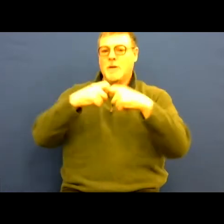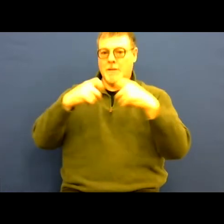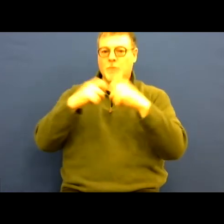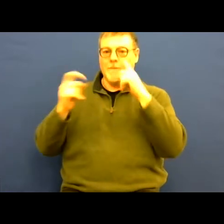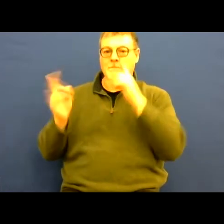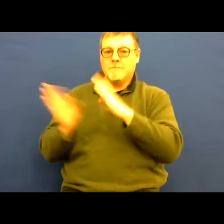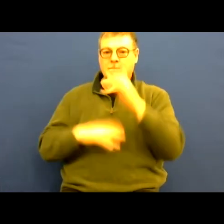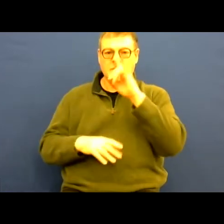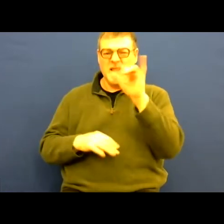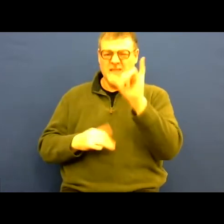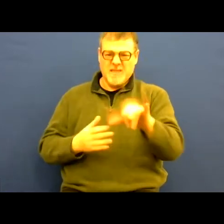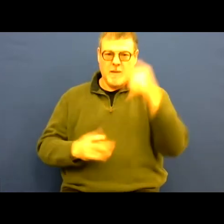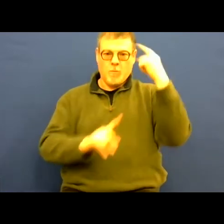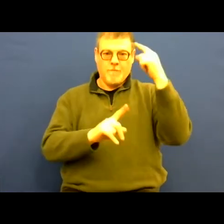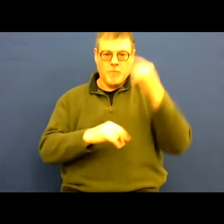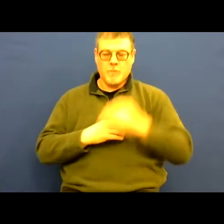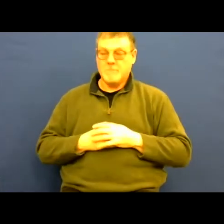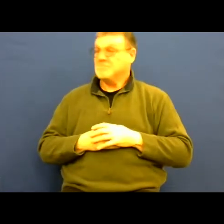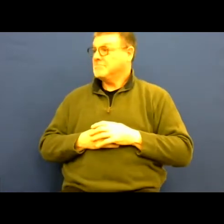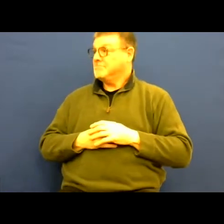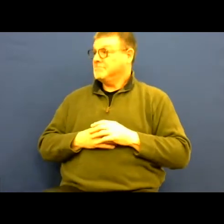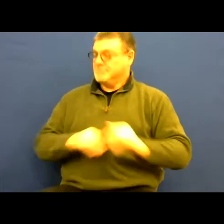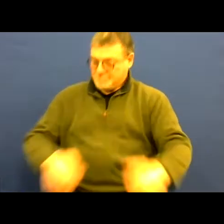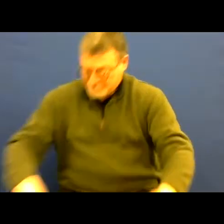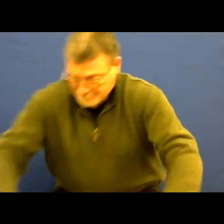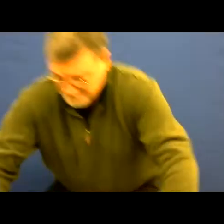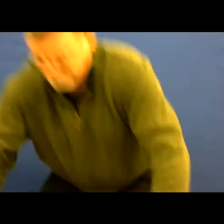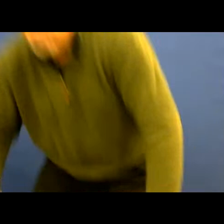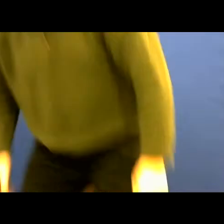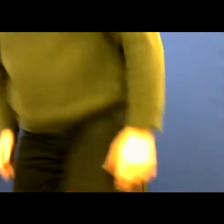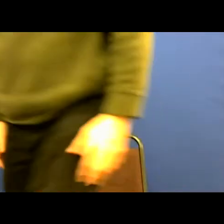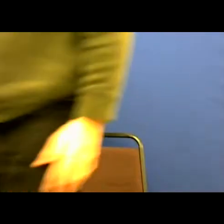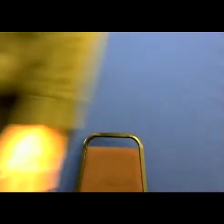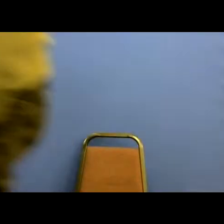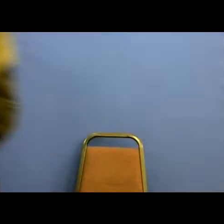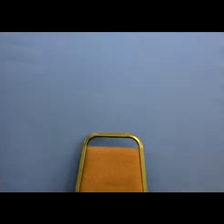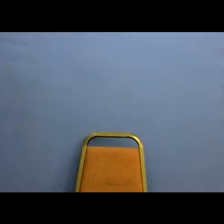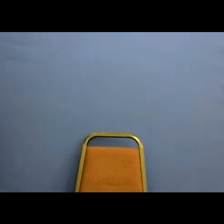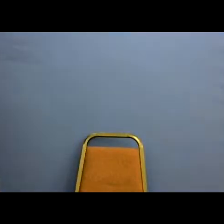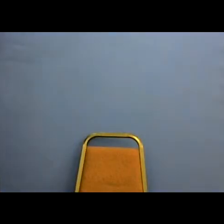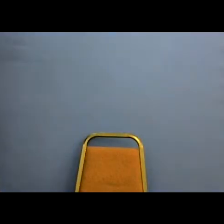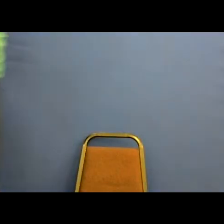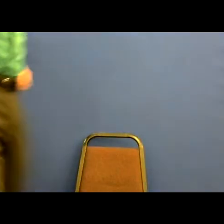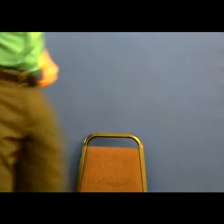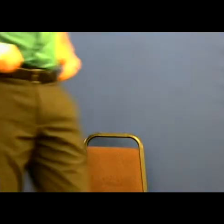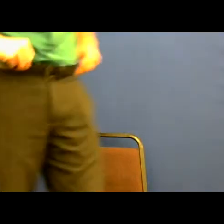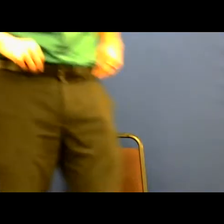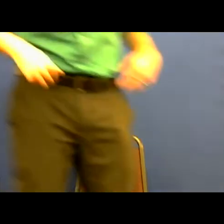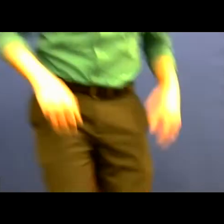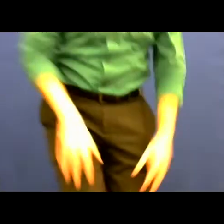for those works. So that's what this is adjusting. Any questions?